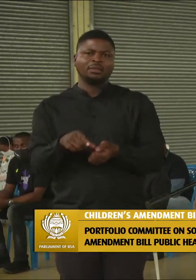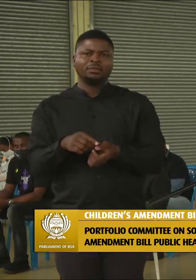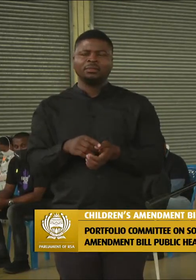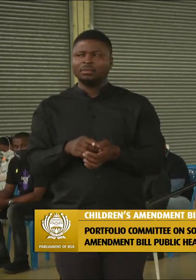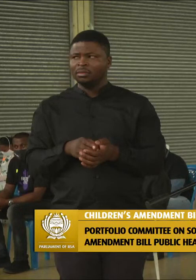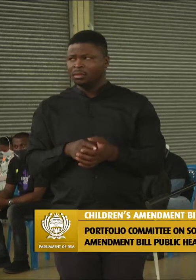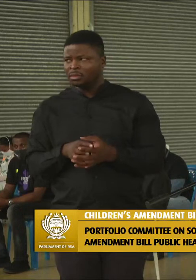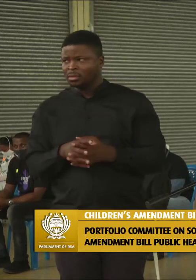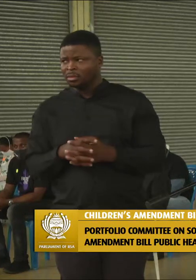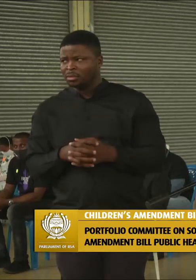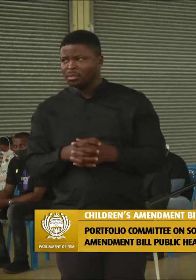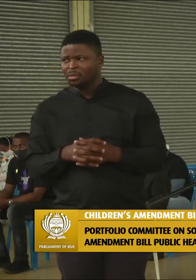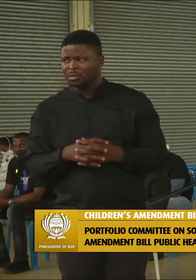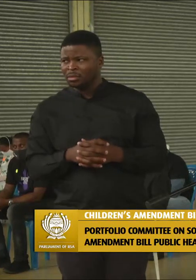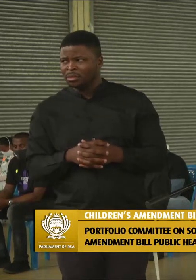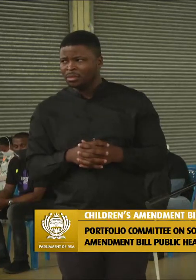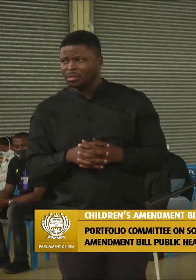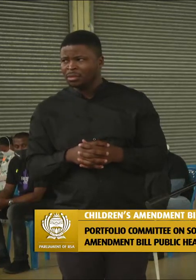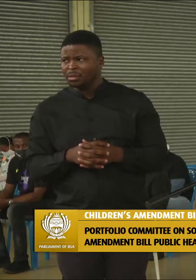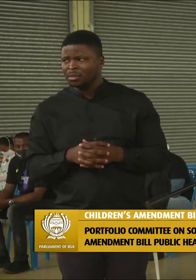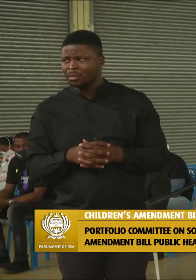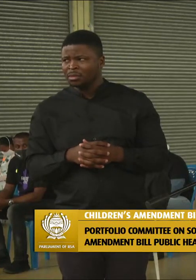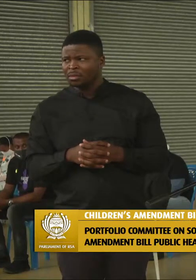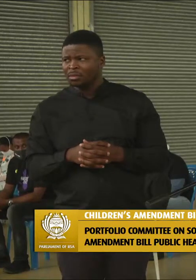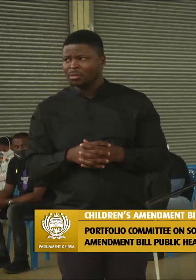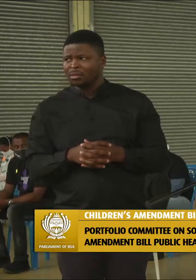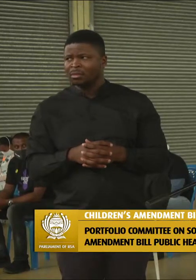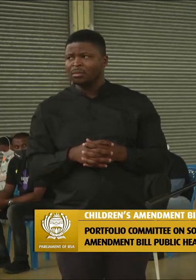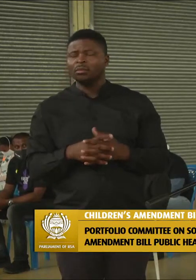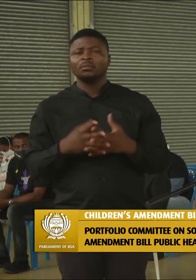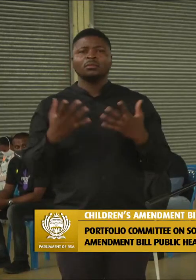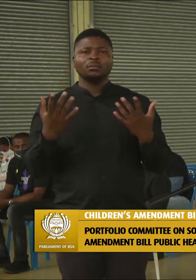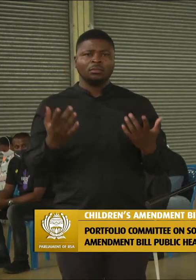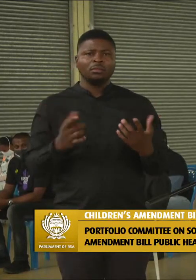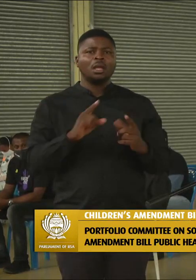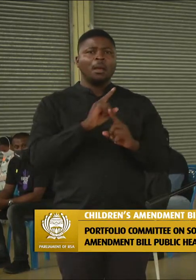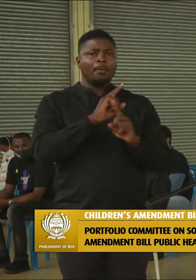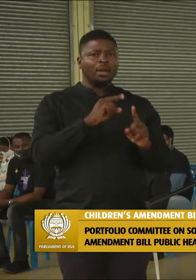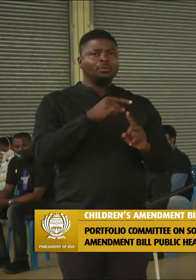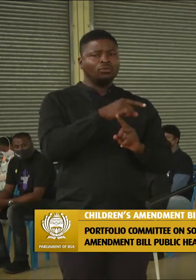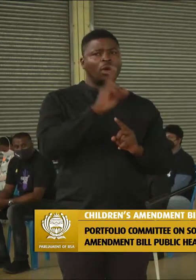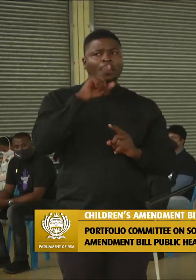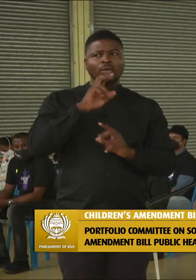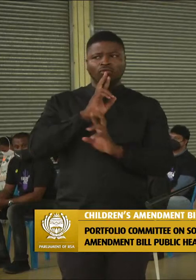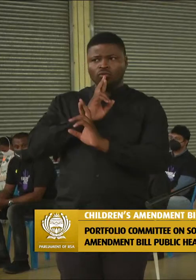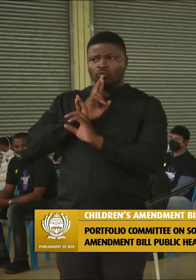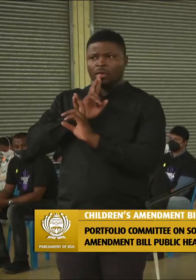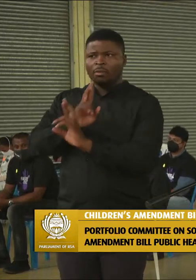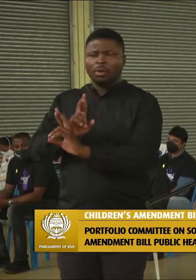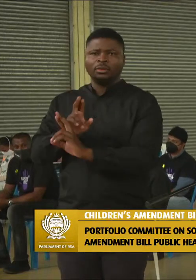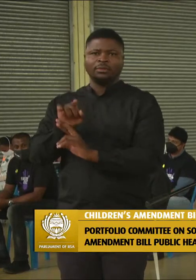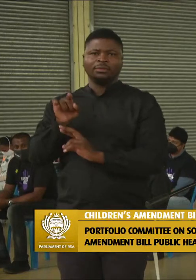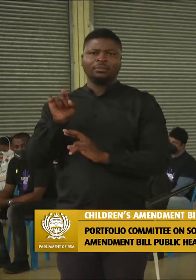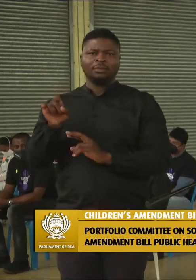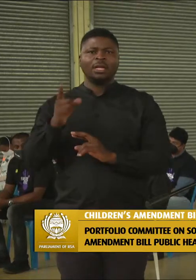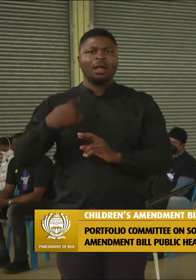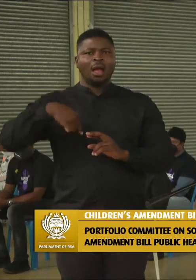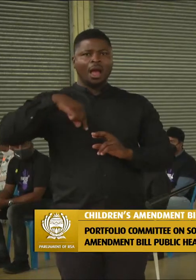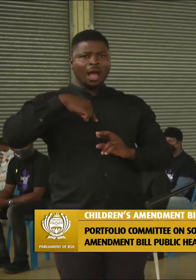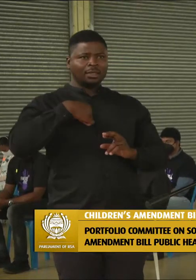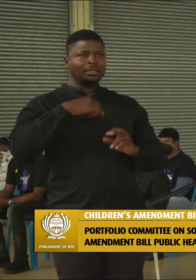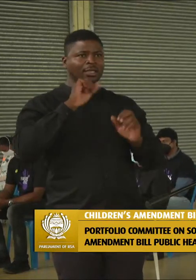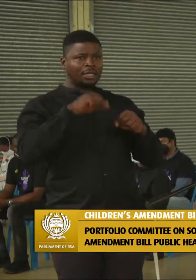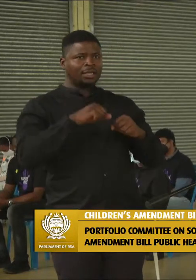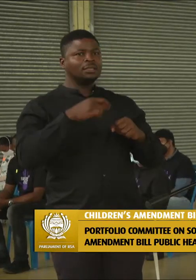umuntu ozoinvestigate ngulowa a report ukuthi and then thina ke nathi sawuhamba indlela